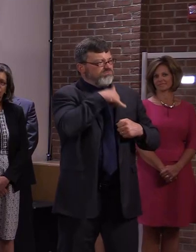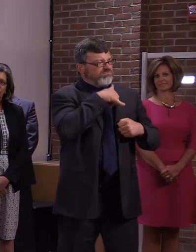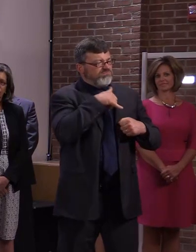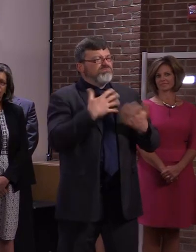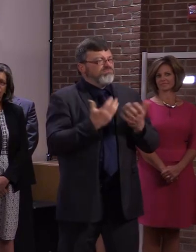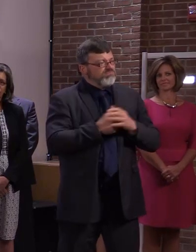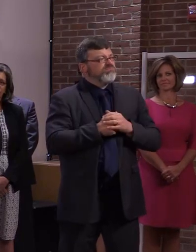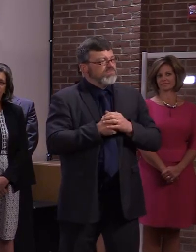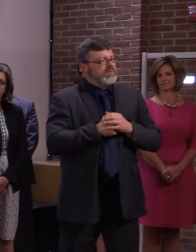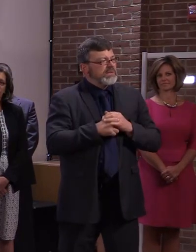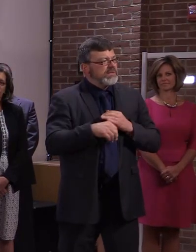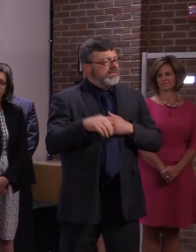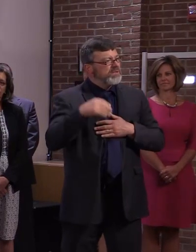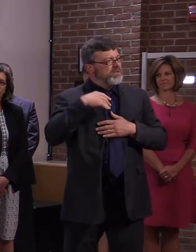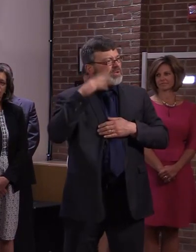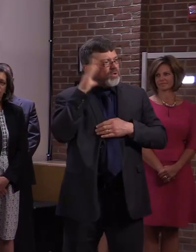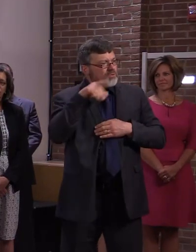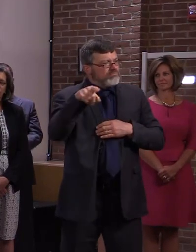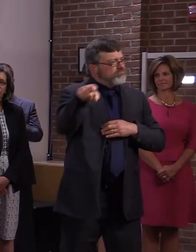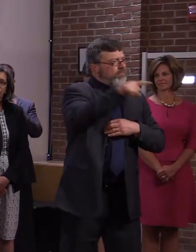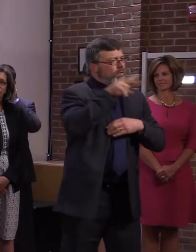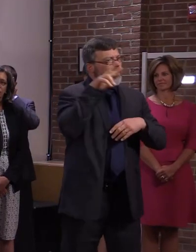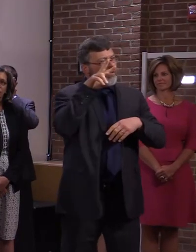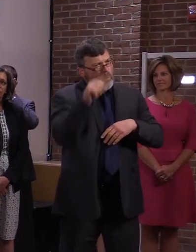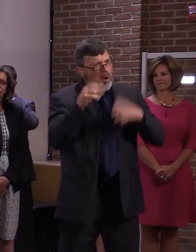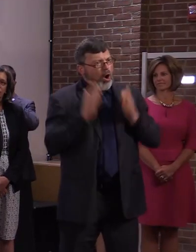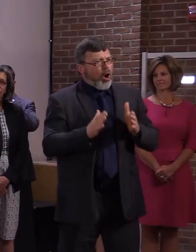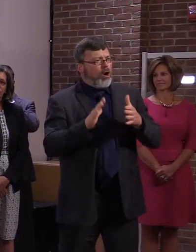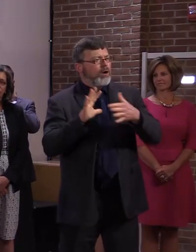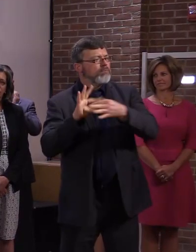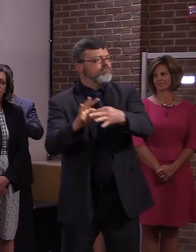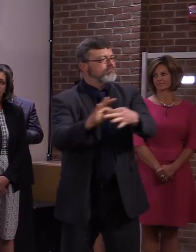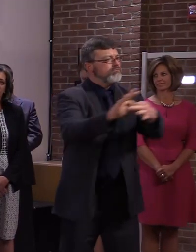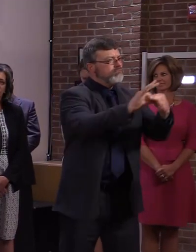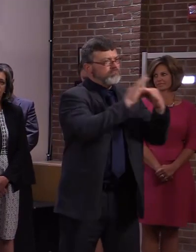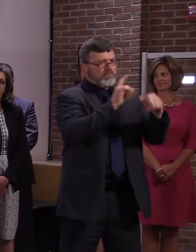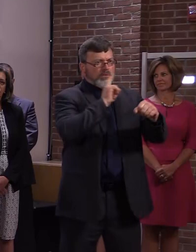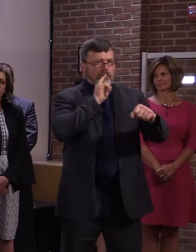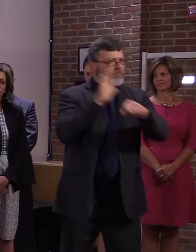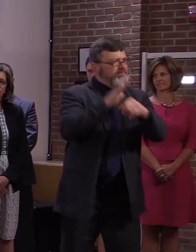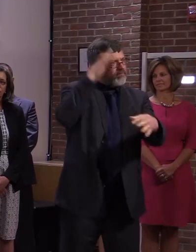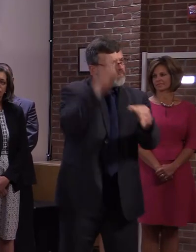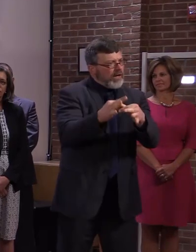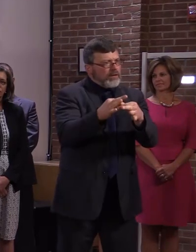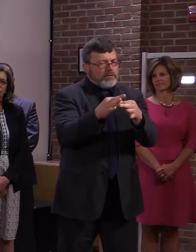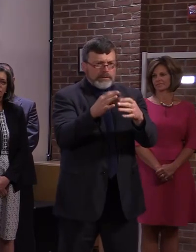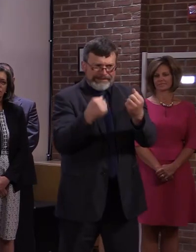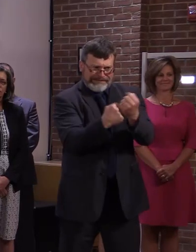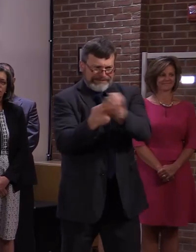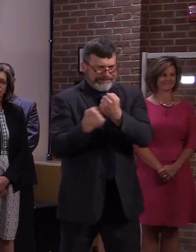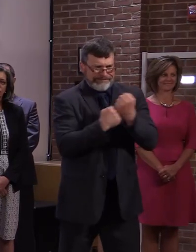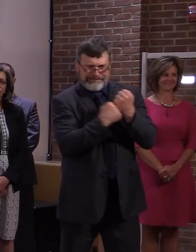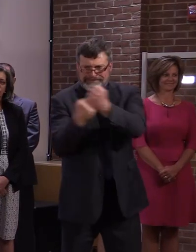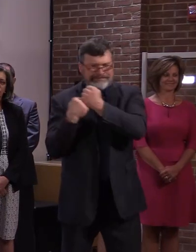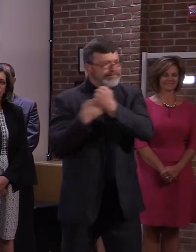the unity of the people of Vermont, whose commitment to neighbors and community never